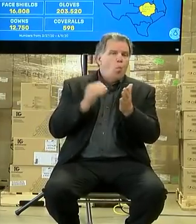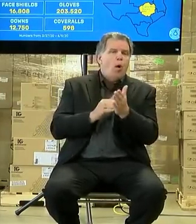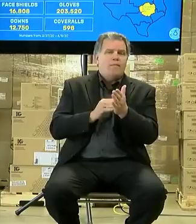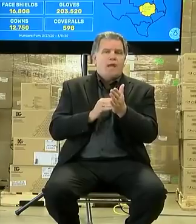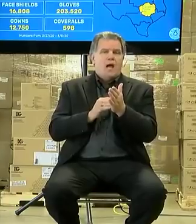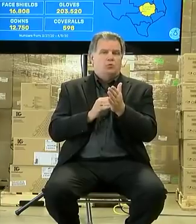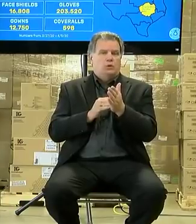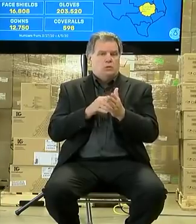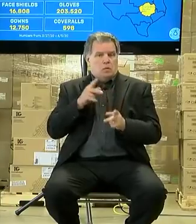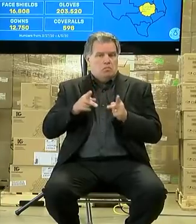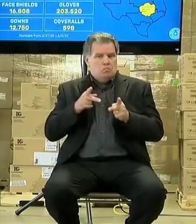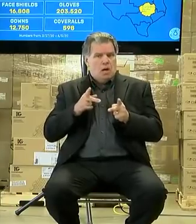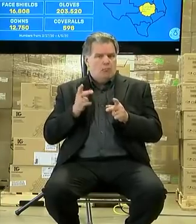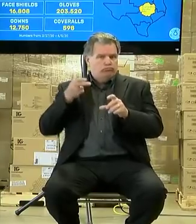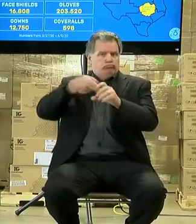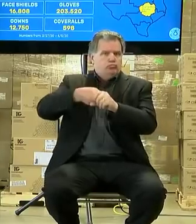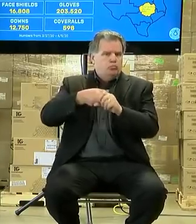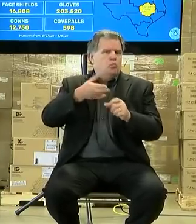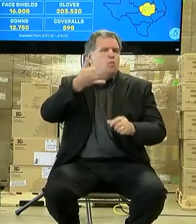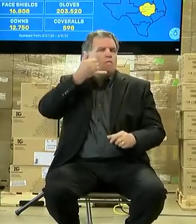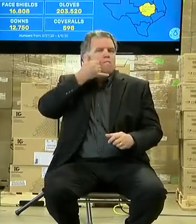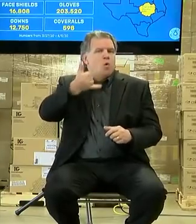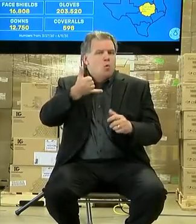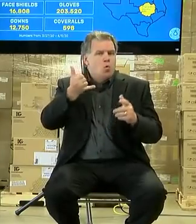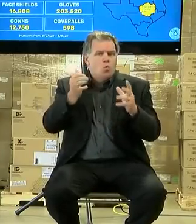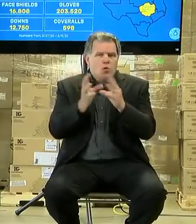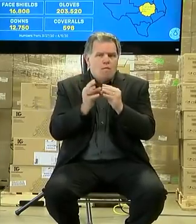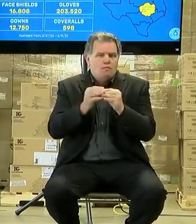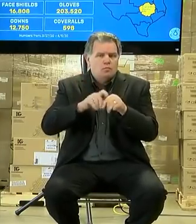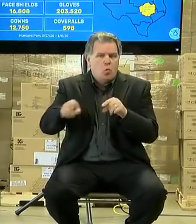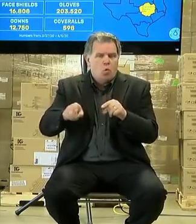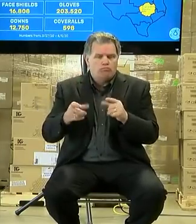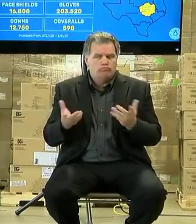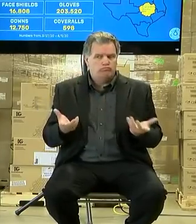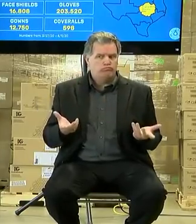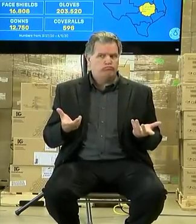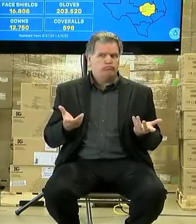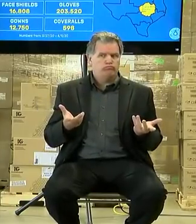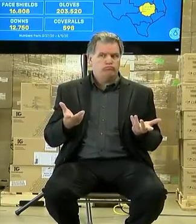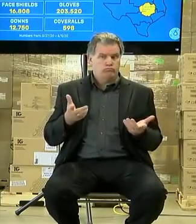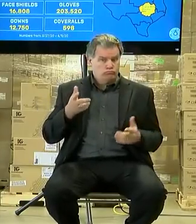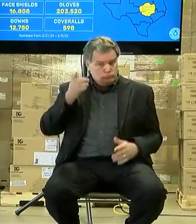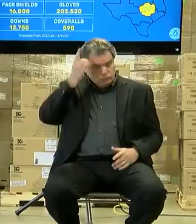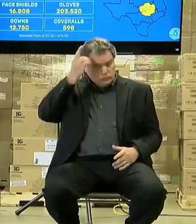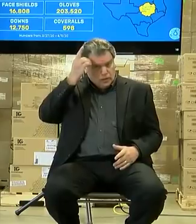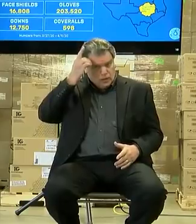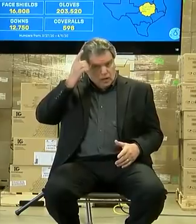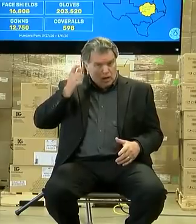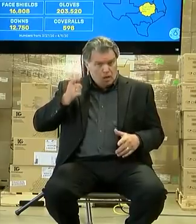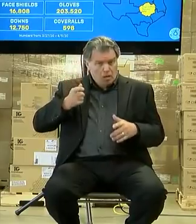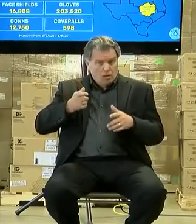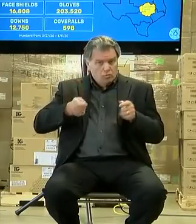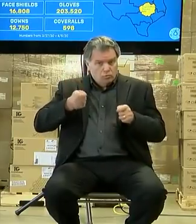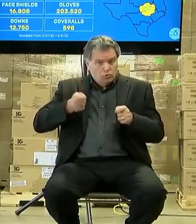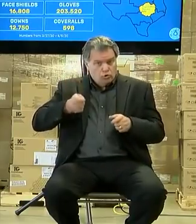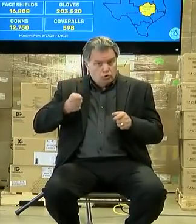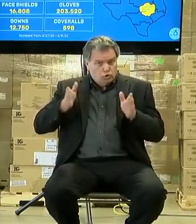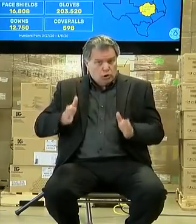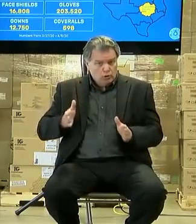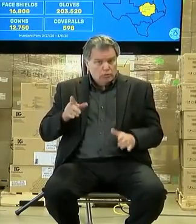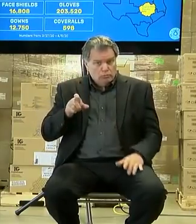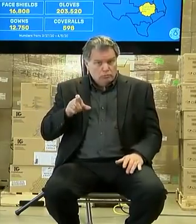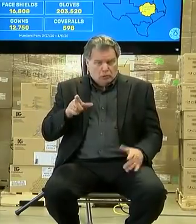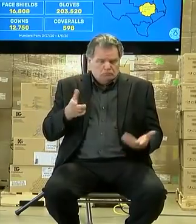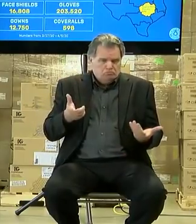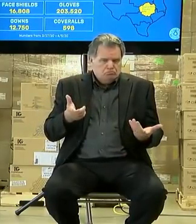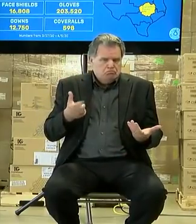on those calls. I don't have any clarity whether or not the Dallas County judge was on there or not. But bottom line, I've never heard of him